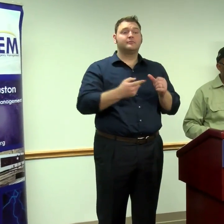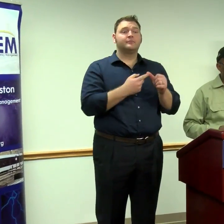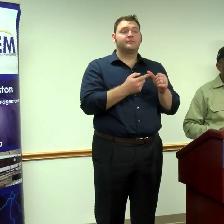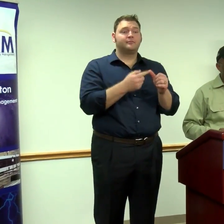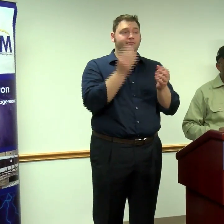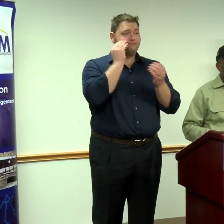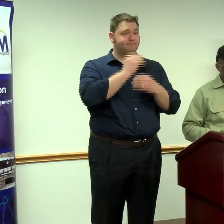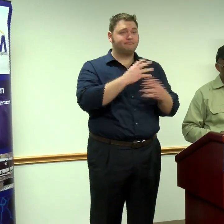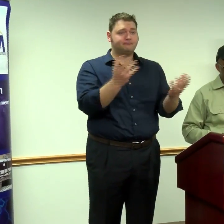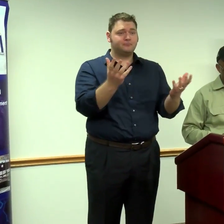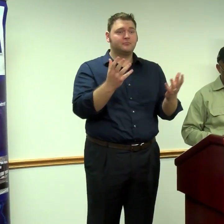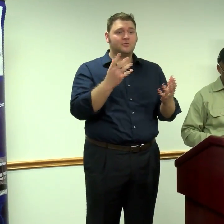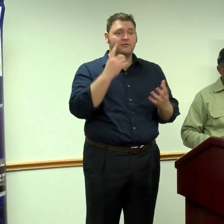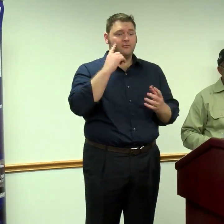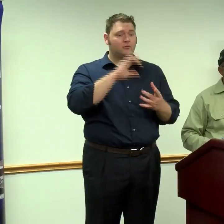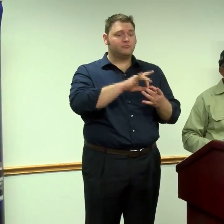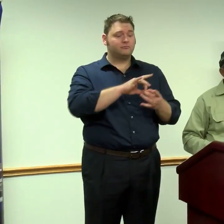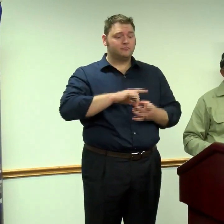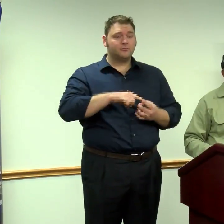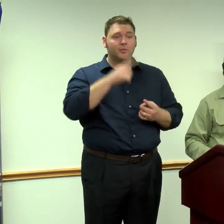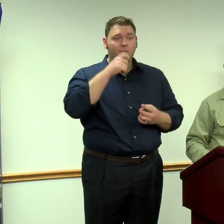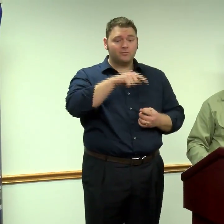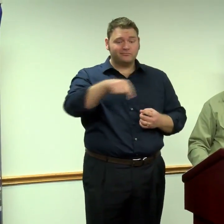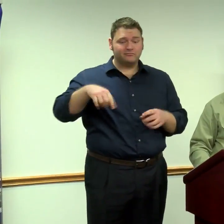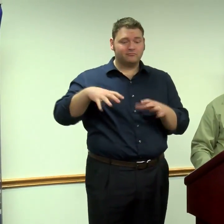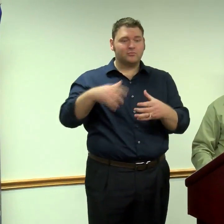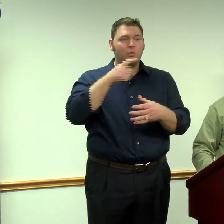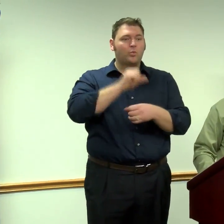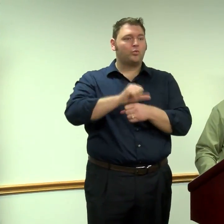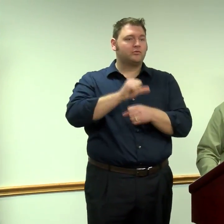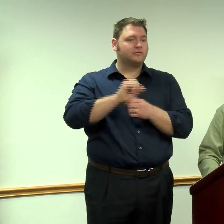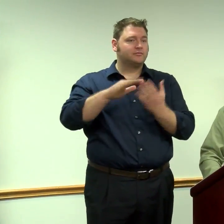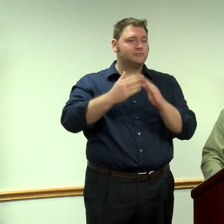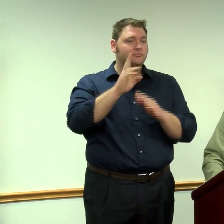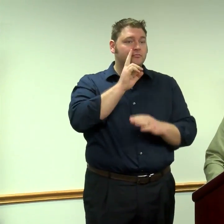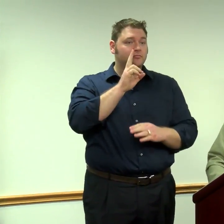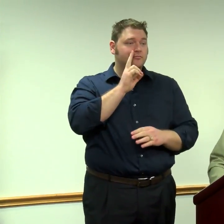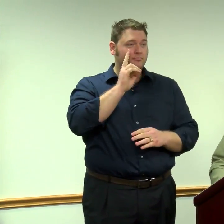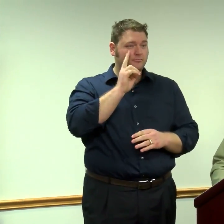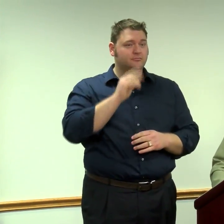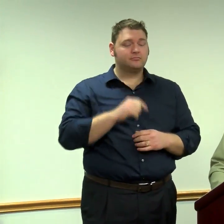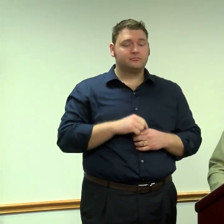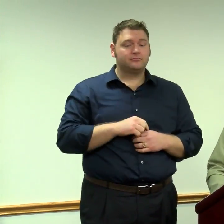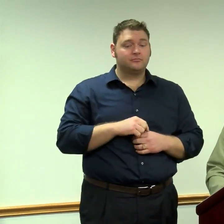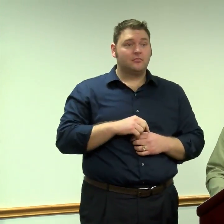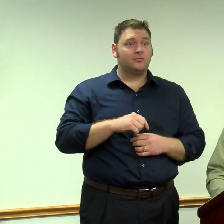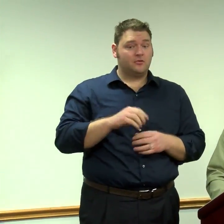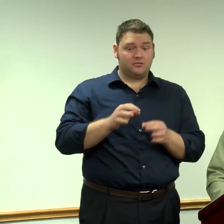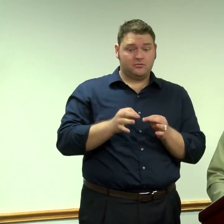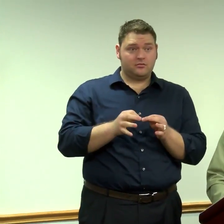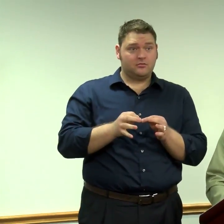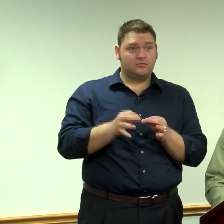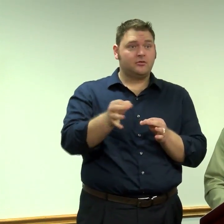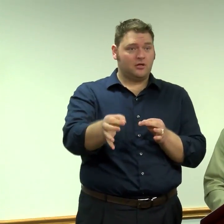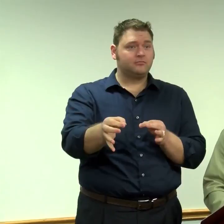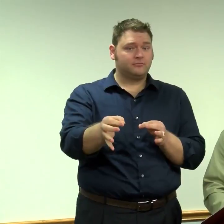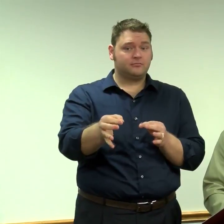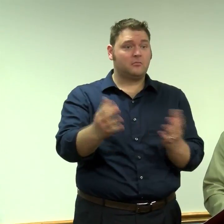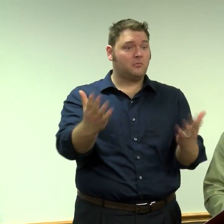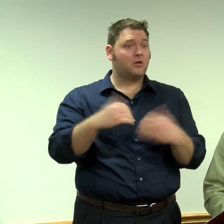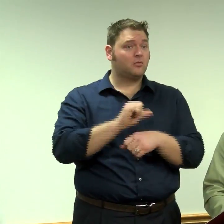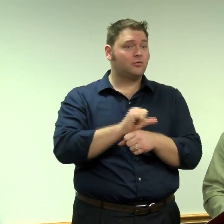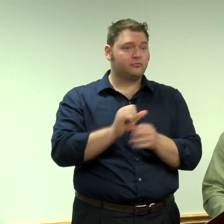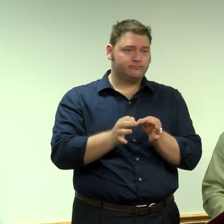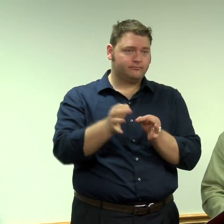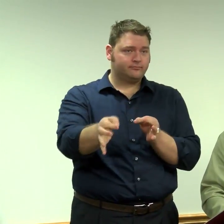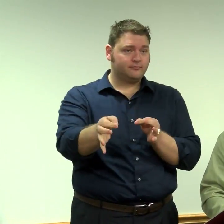City of Houston employees, um, I'm going to delay City of Houston employees returning to work now